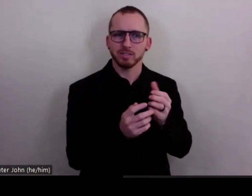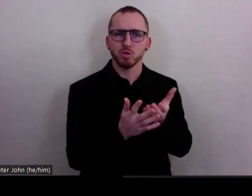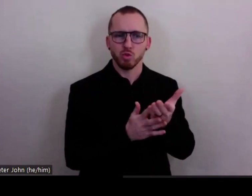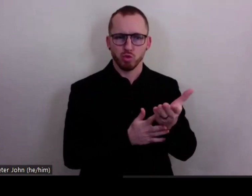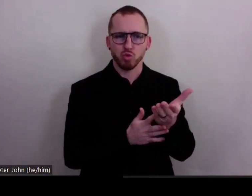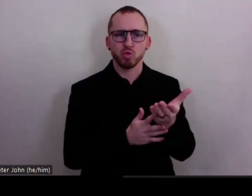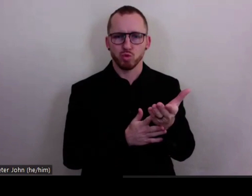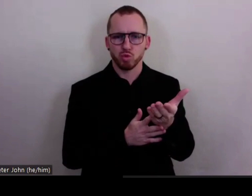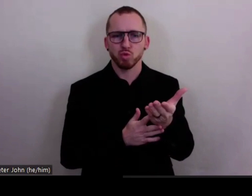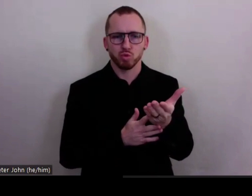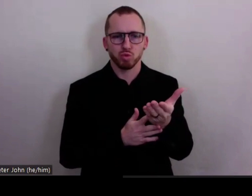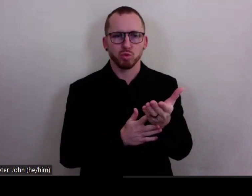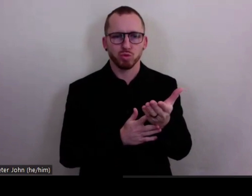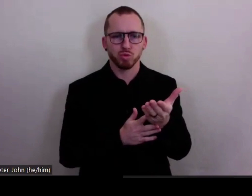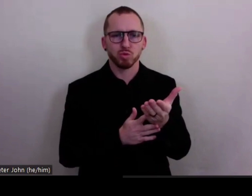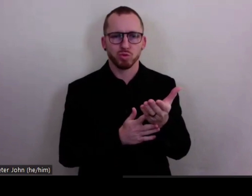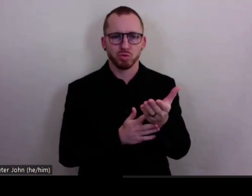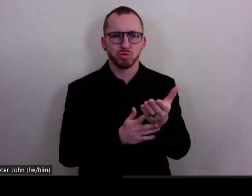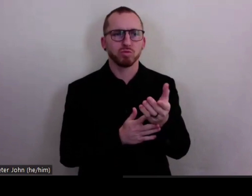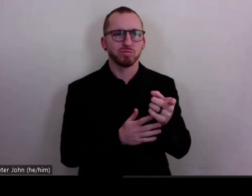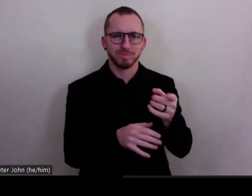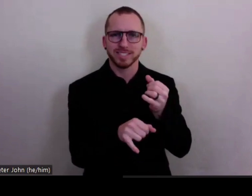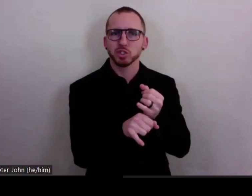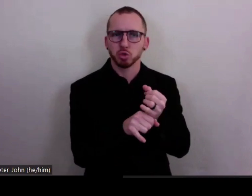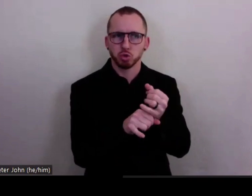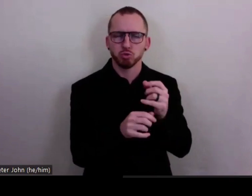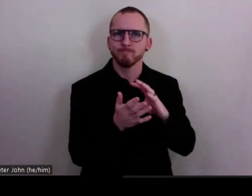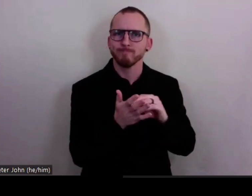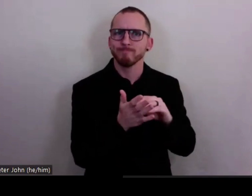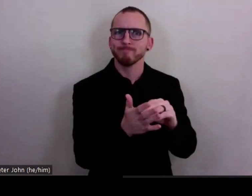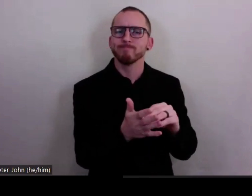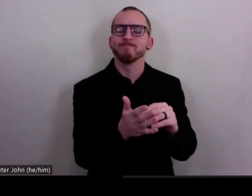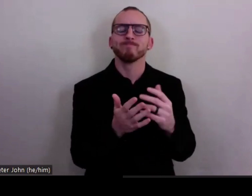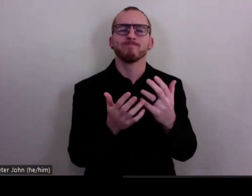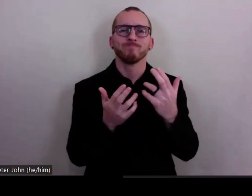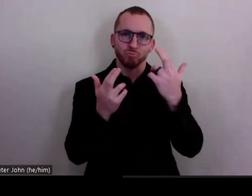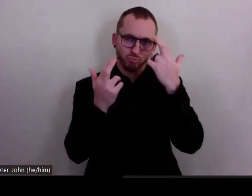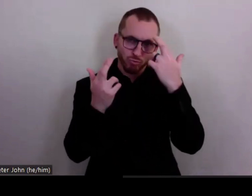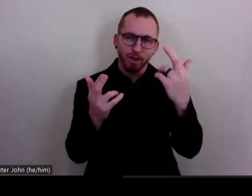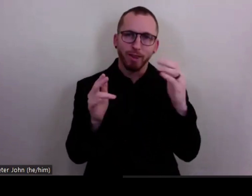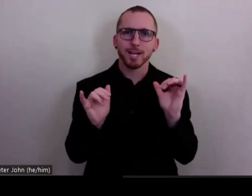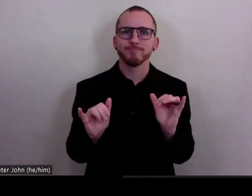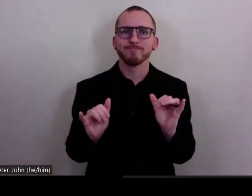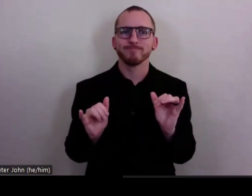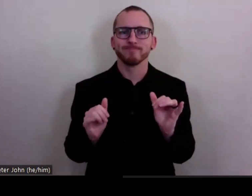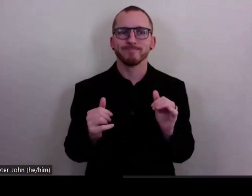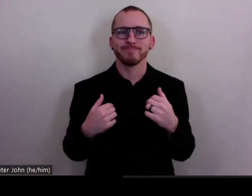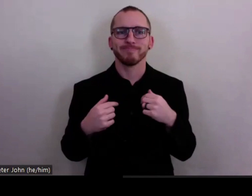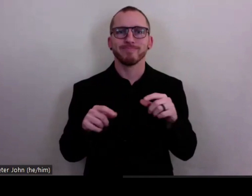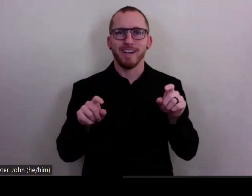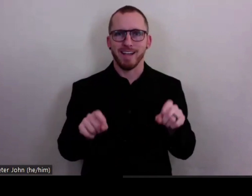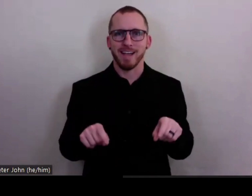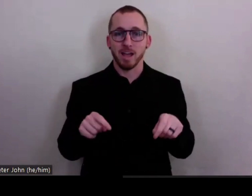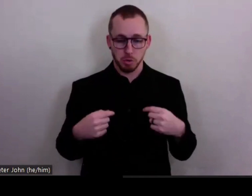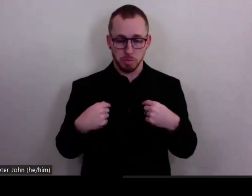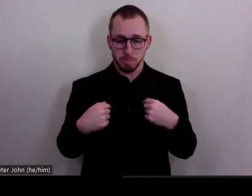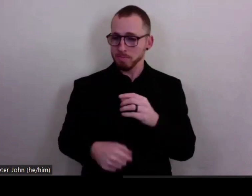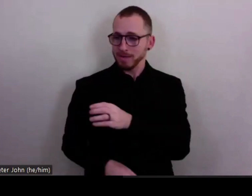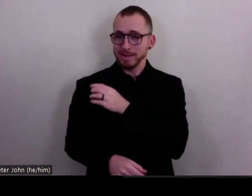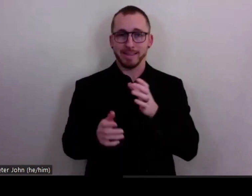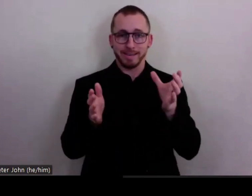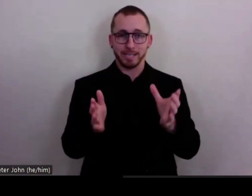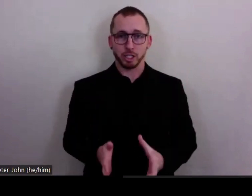and realized that that I had to act as a different clinician,